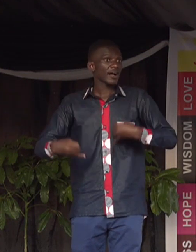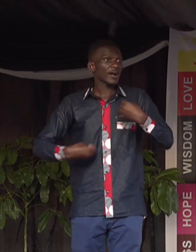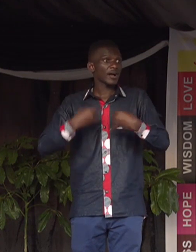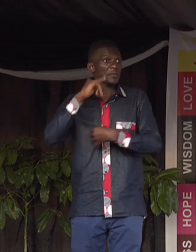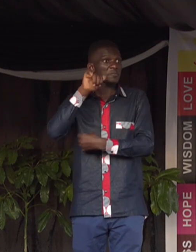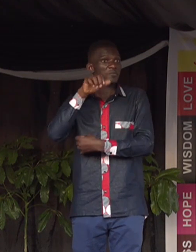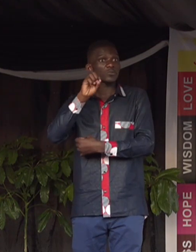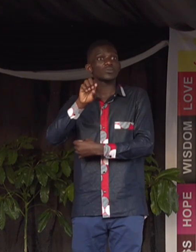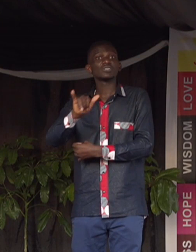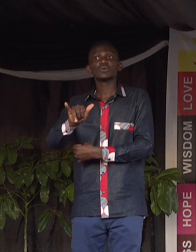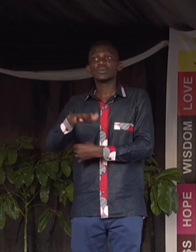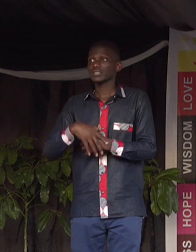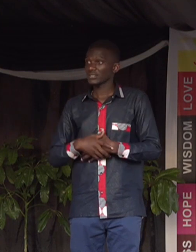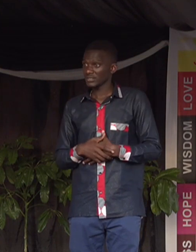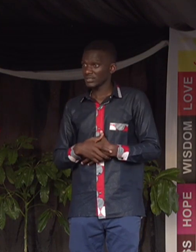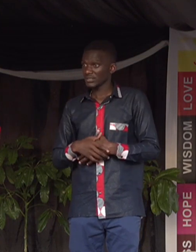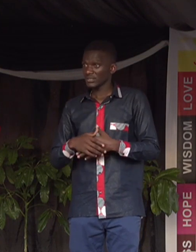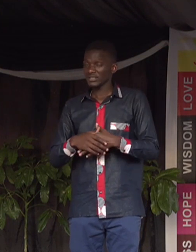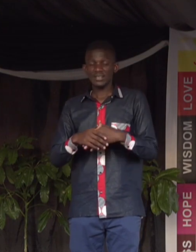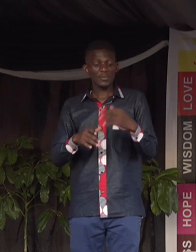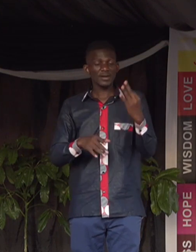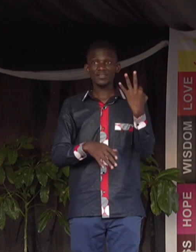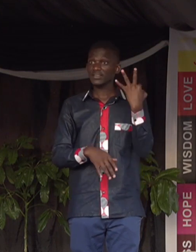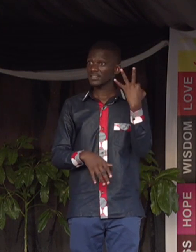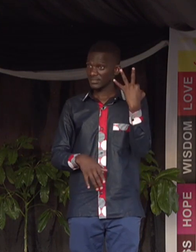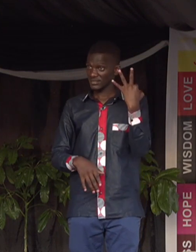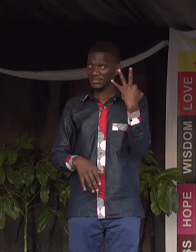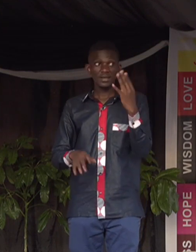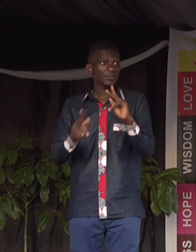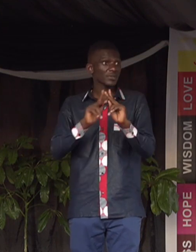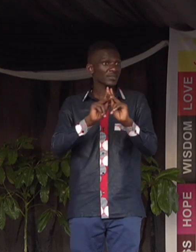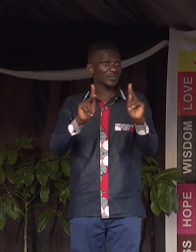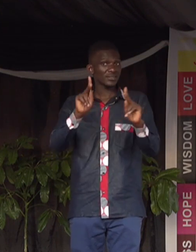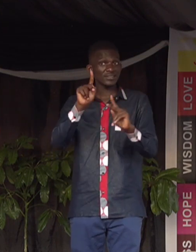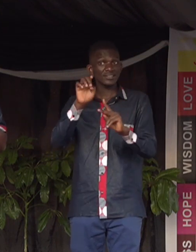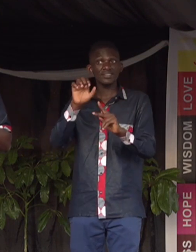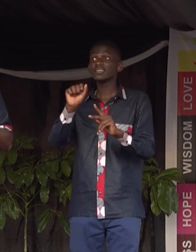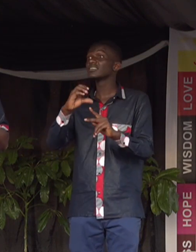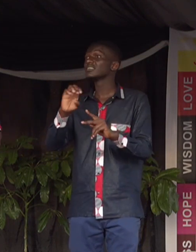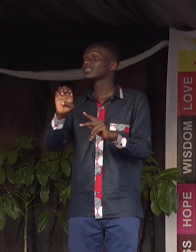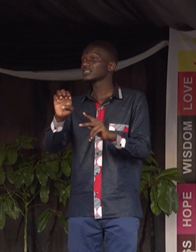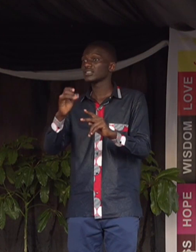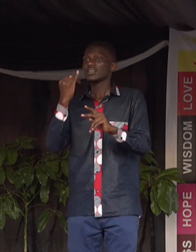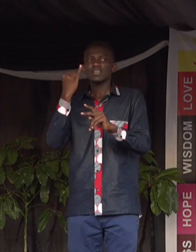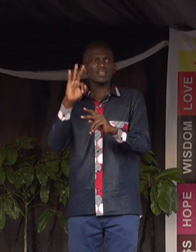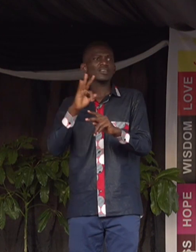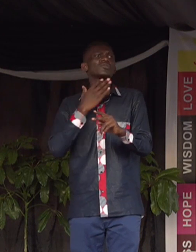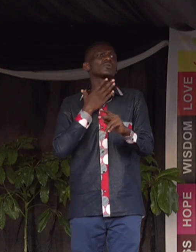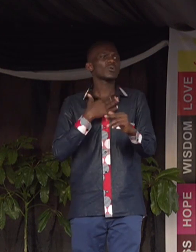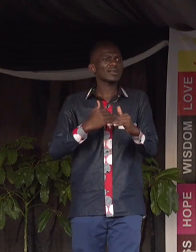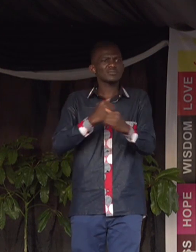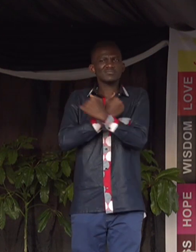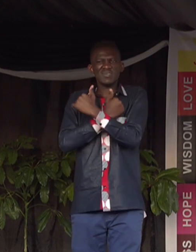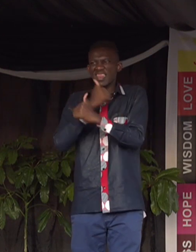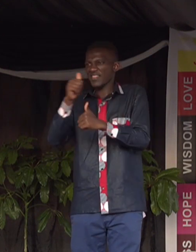Tulina okubanga tuline sanyu. Number 3. Ekyo kusatu. Peace. Emirembe. If you want to love one another.